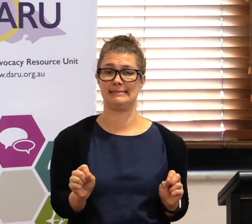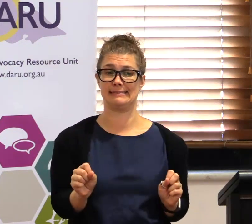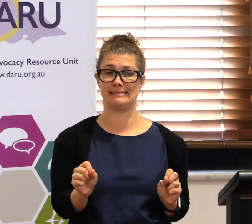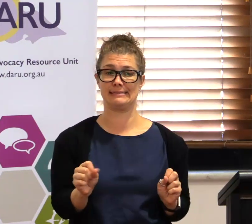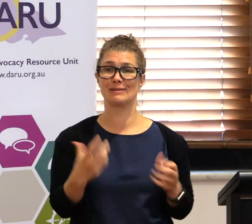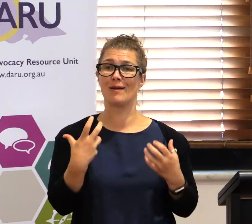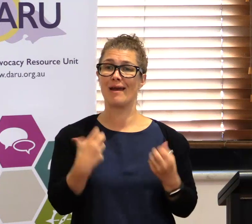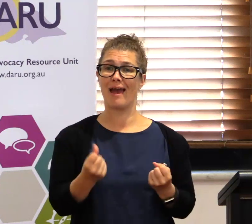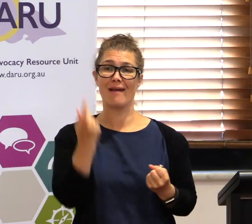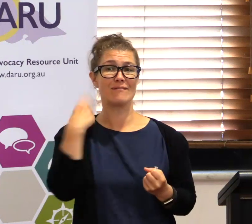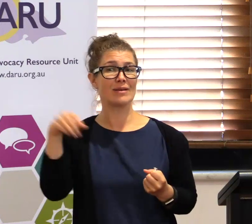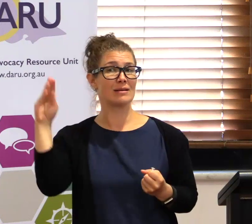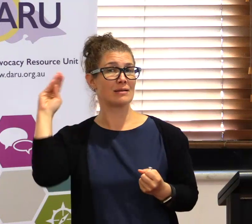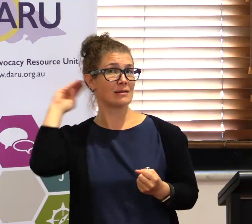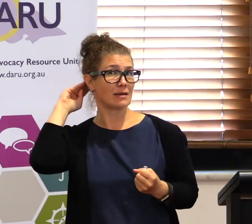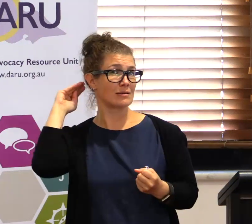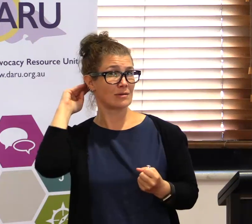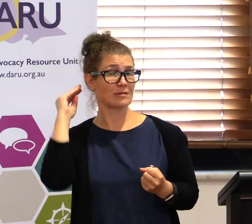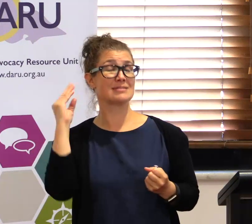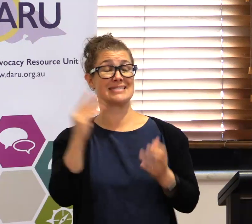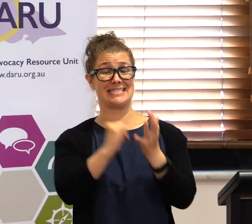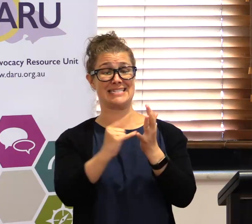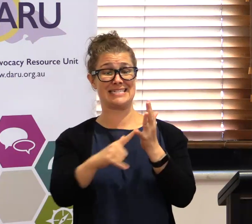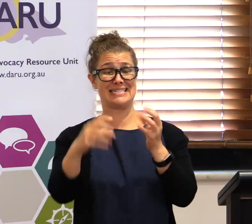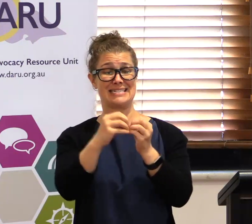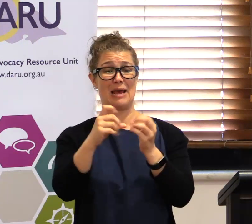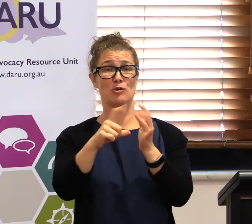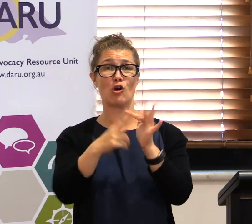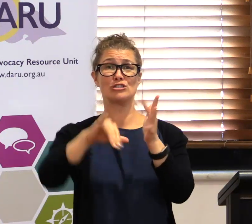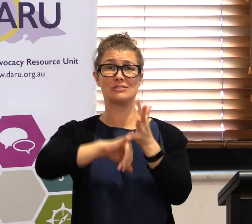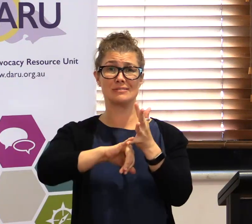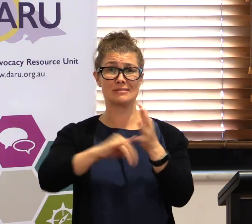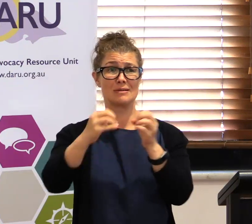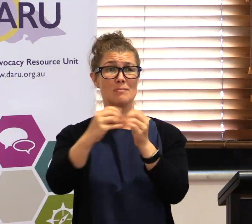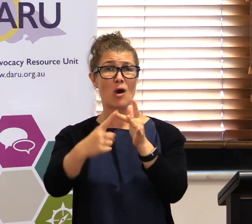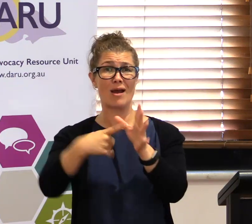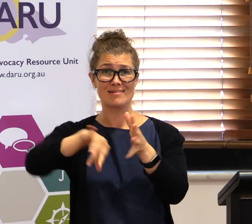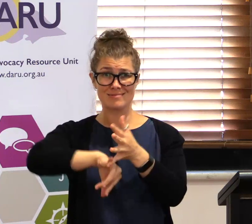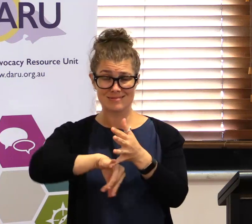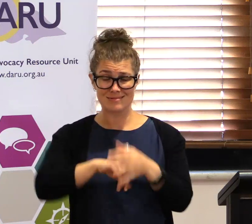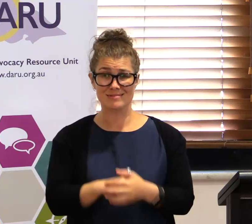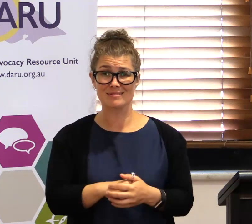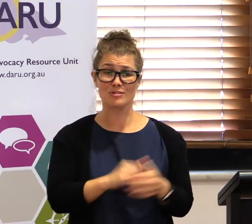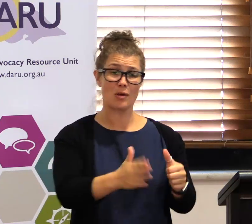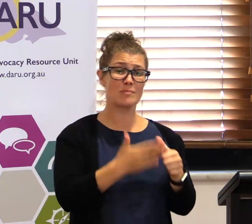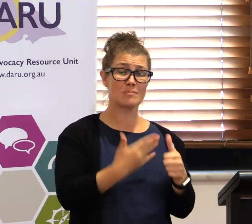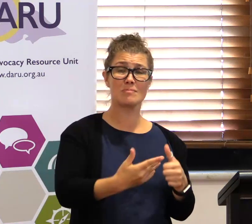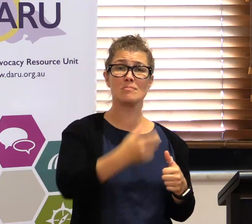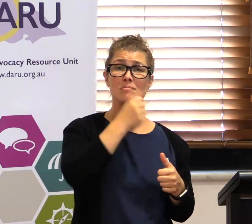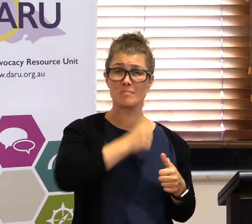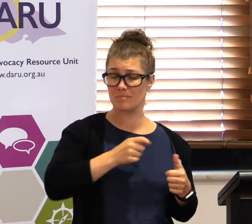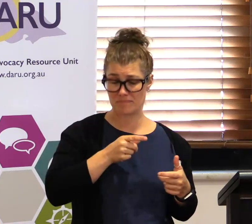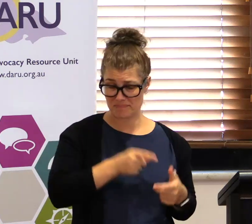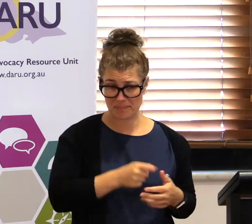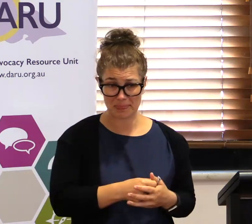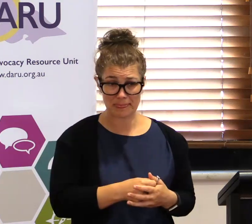bias. So again, that doctor who discharged that Aboriginal man into homelessness, I can imagine the scenario. There might be 3 or 4